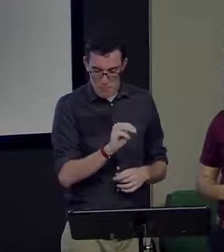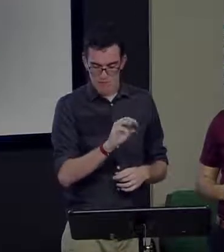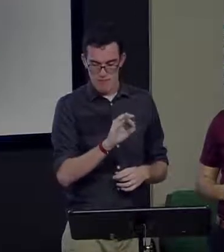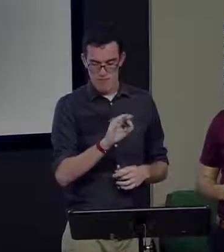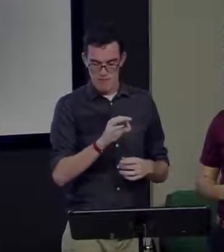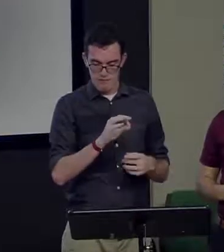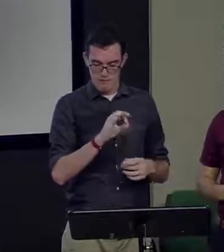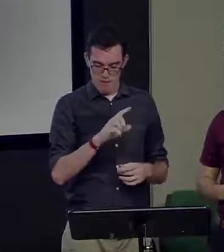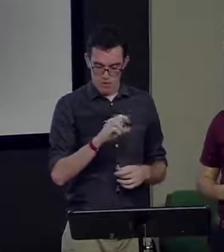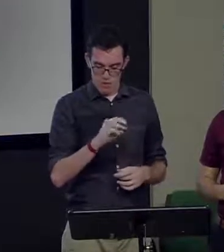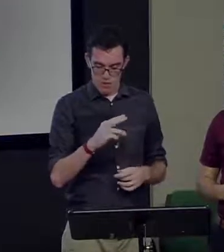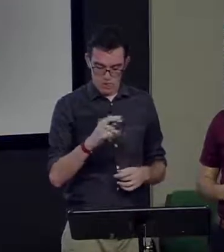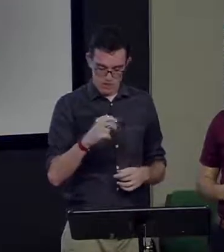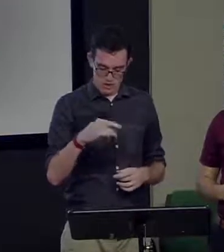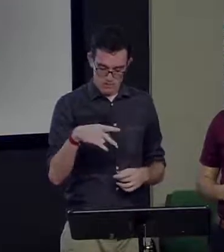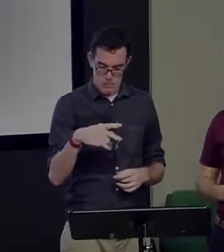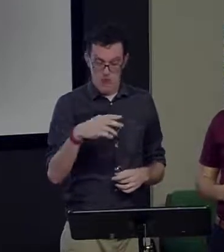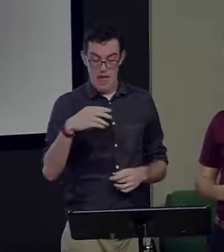as well as